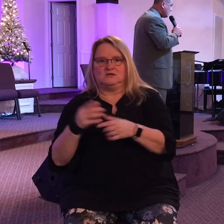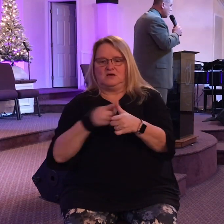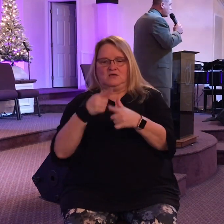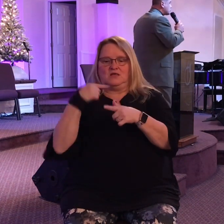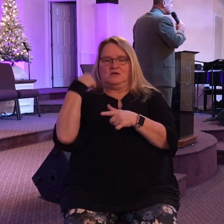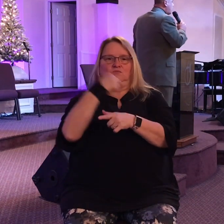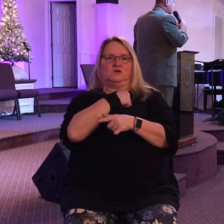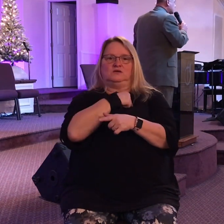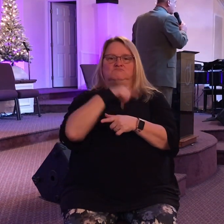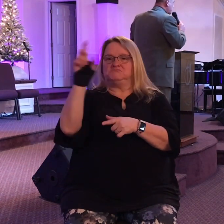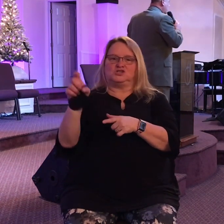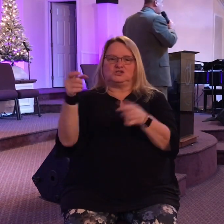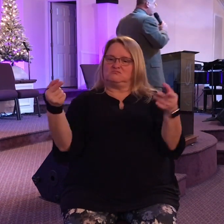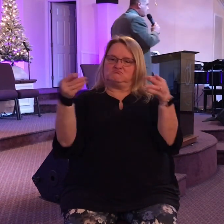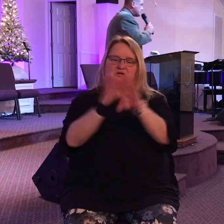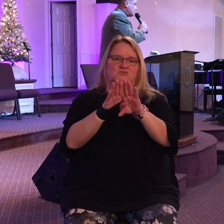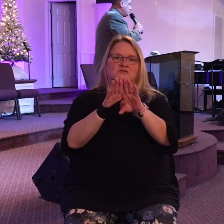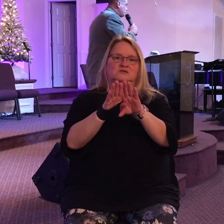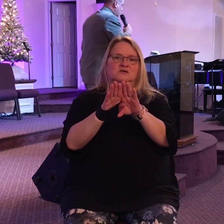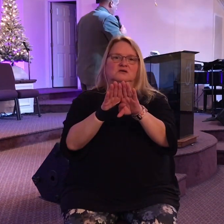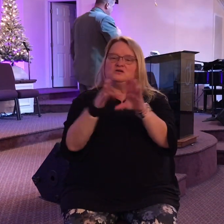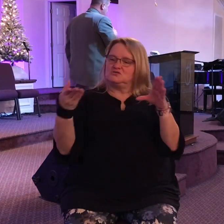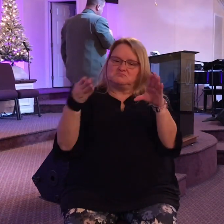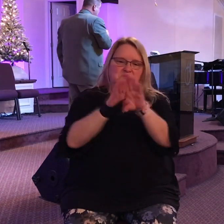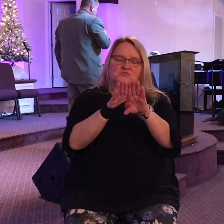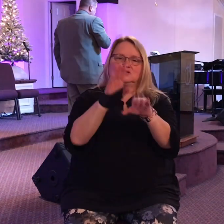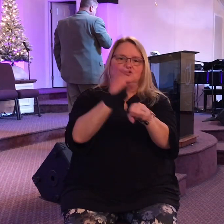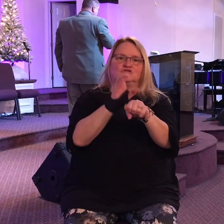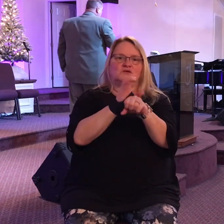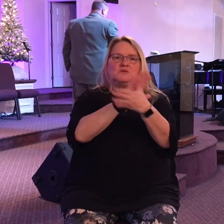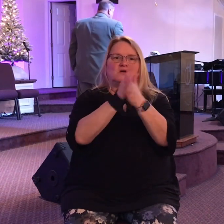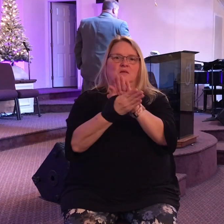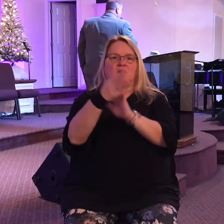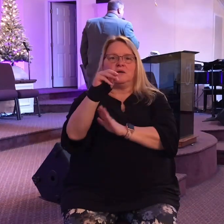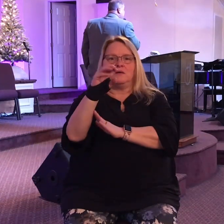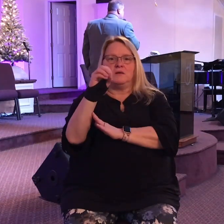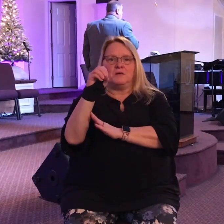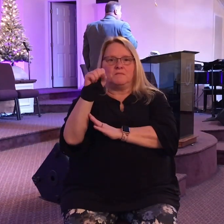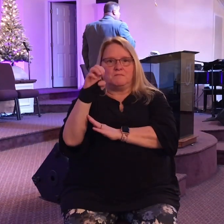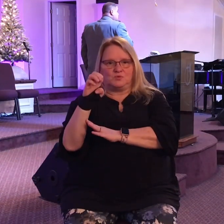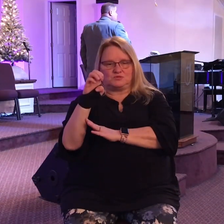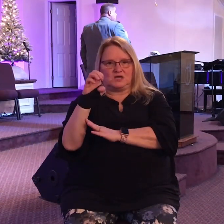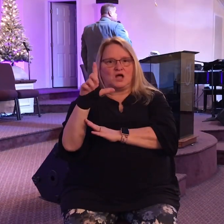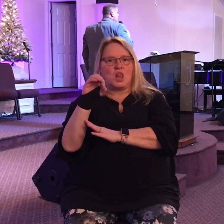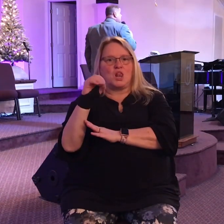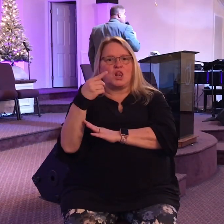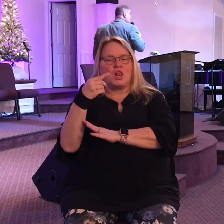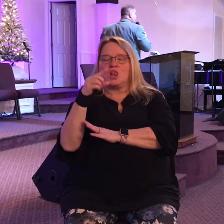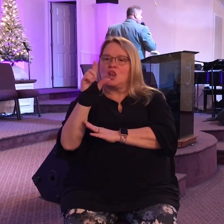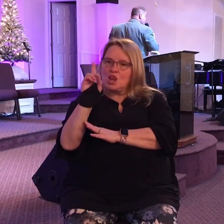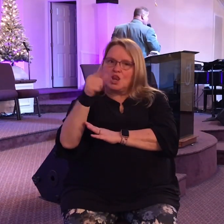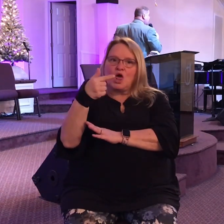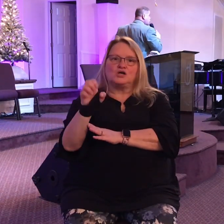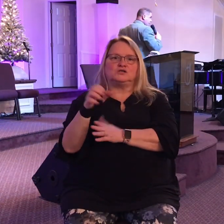building, throw some sawdust on the floor, and turn this place into a moose lodge. Because we have missed our purpose. If people's lives